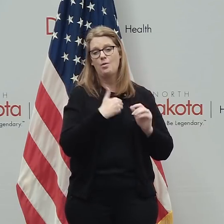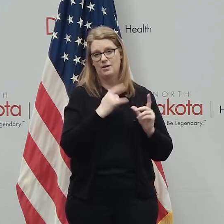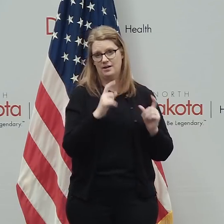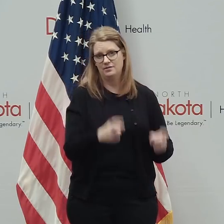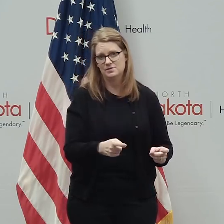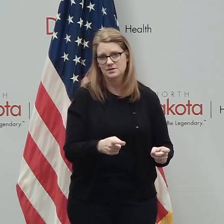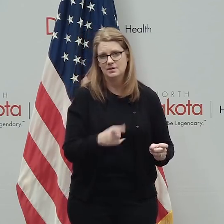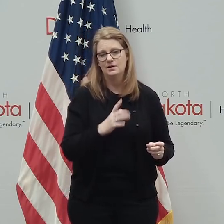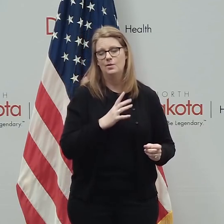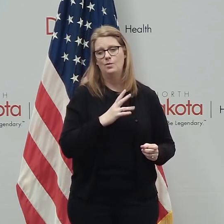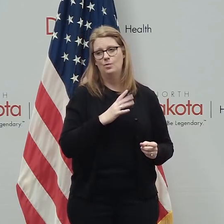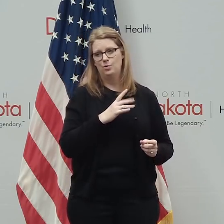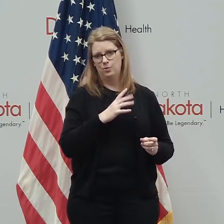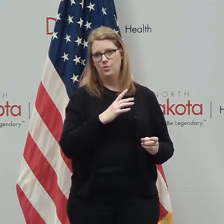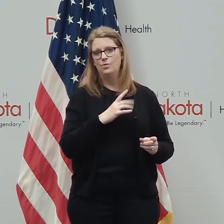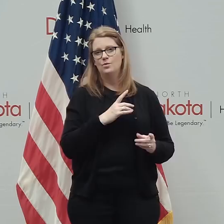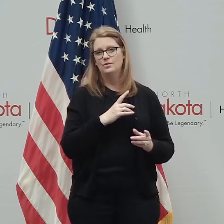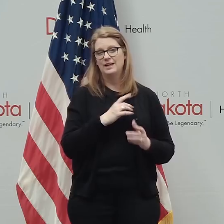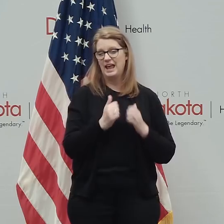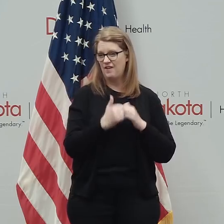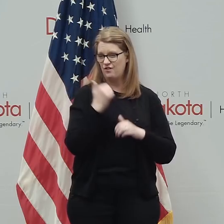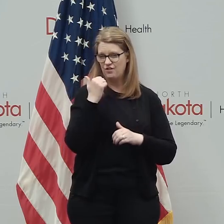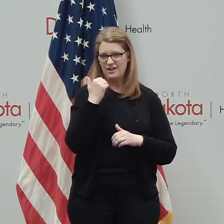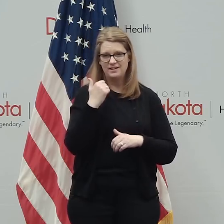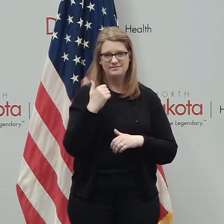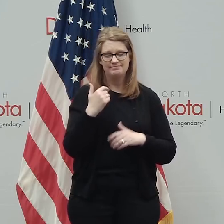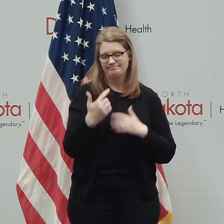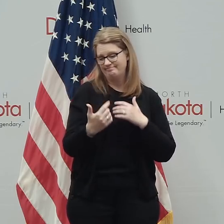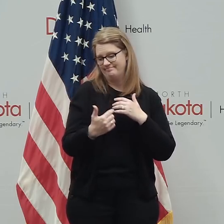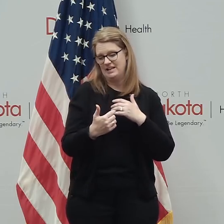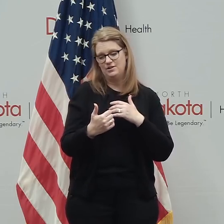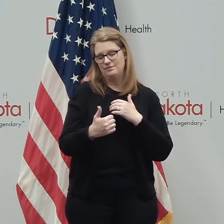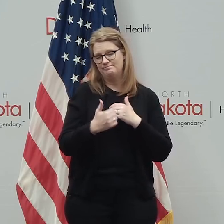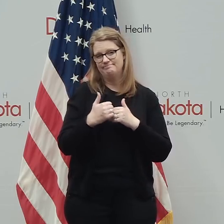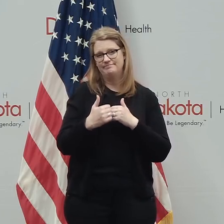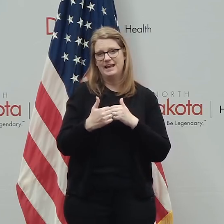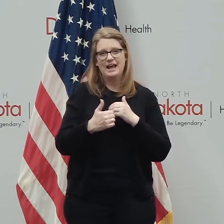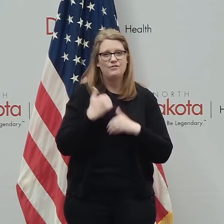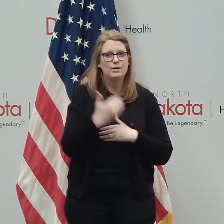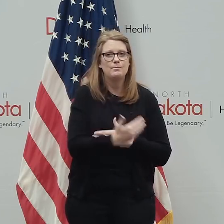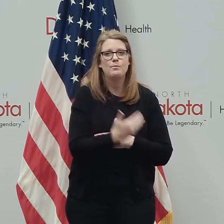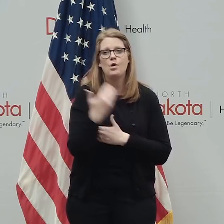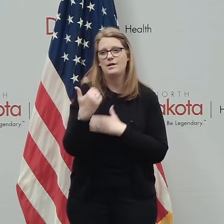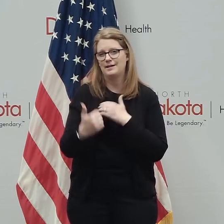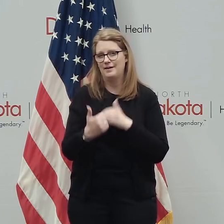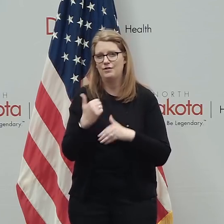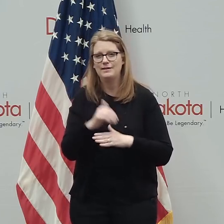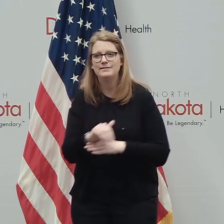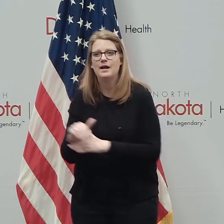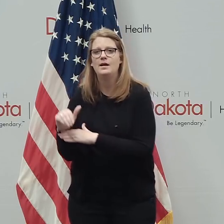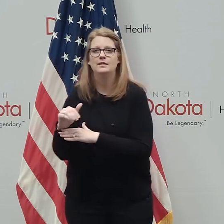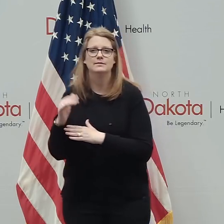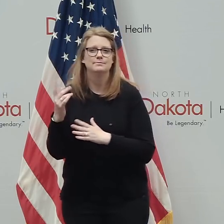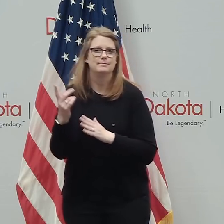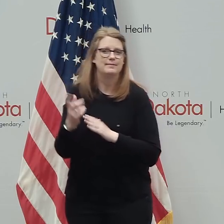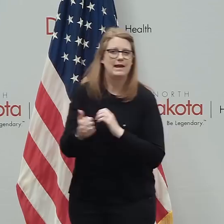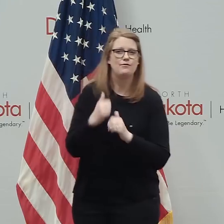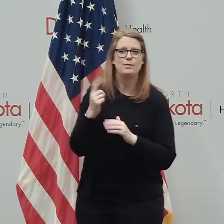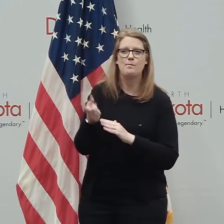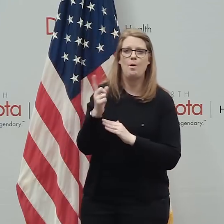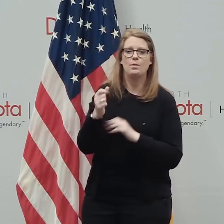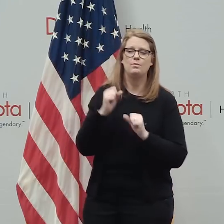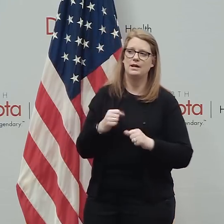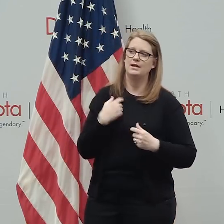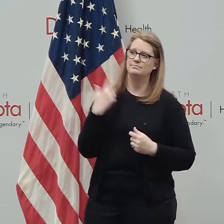have those transcendent moments of awe every single day that can change forever how we experience life in the world, and I'd say change how